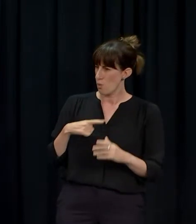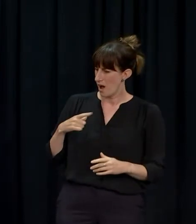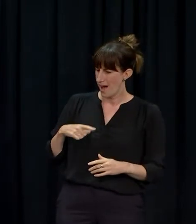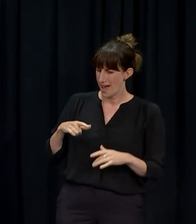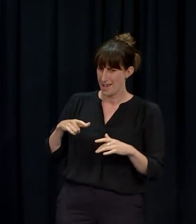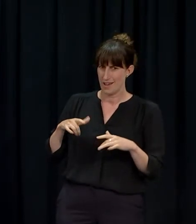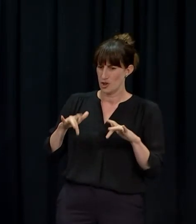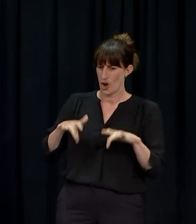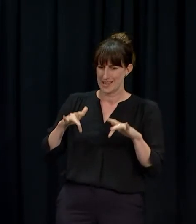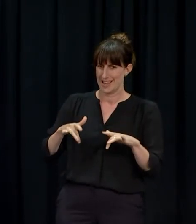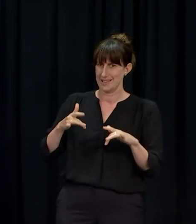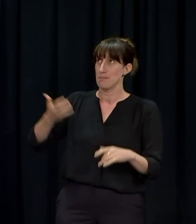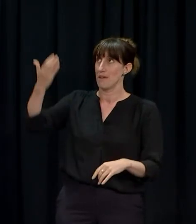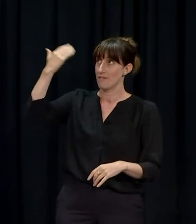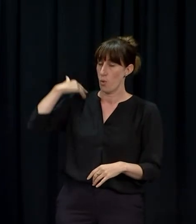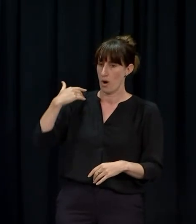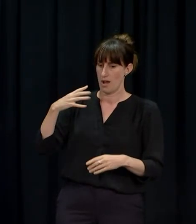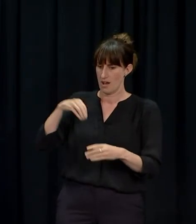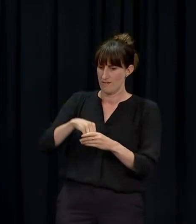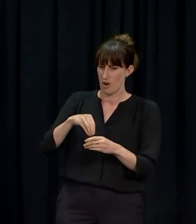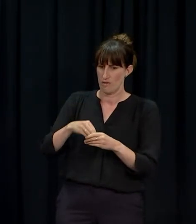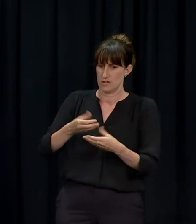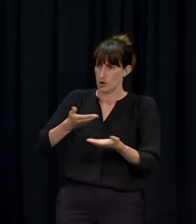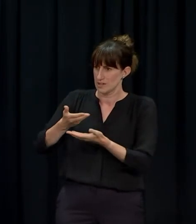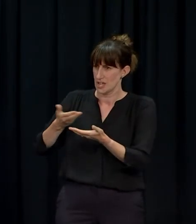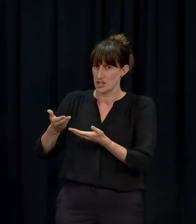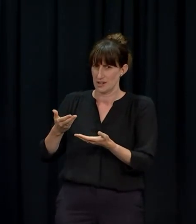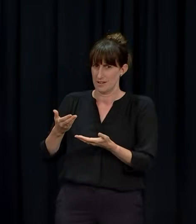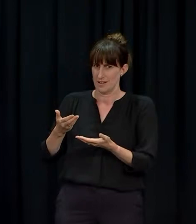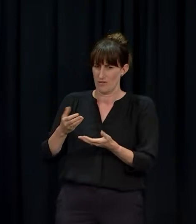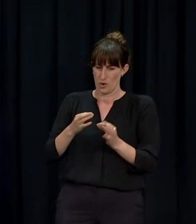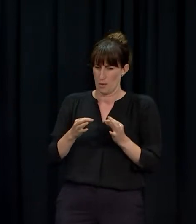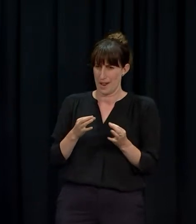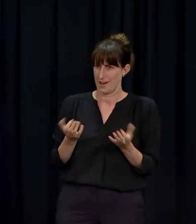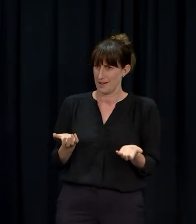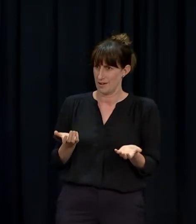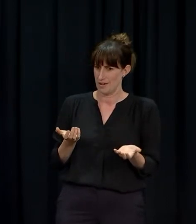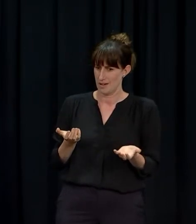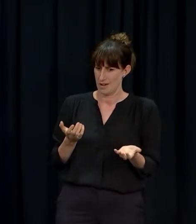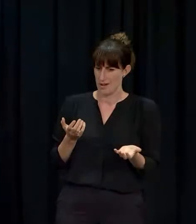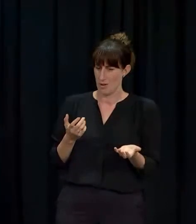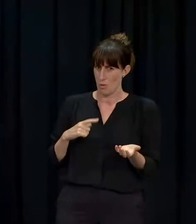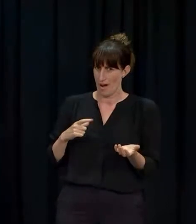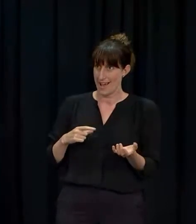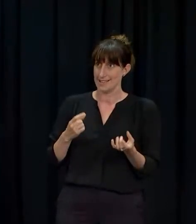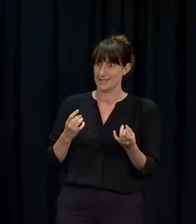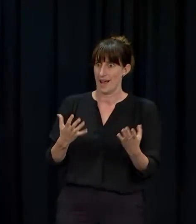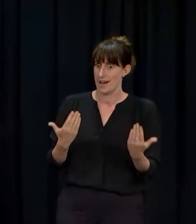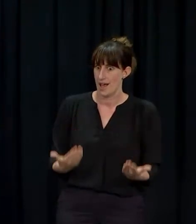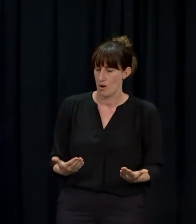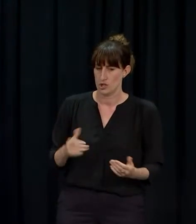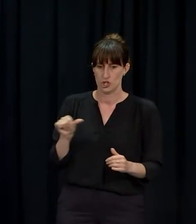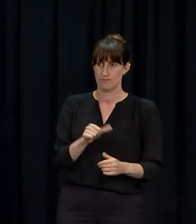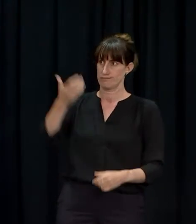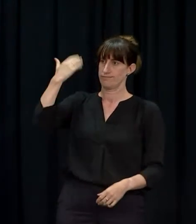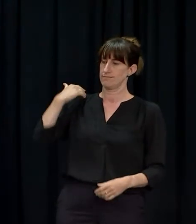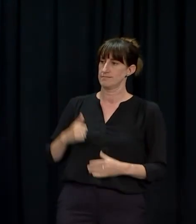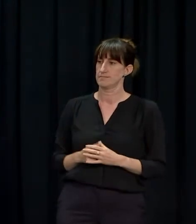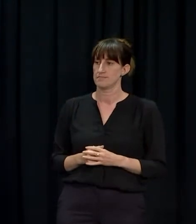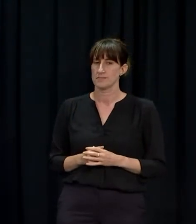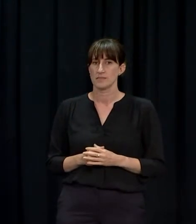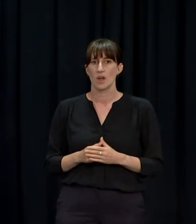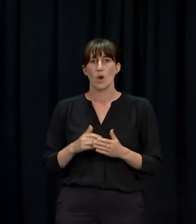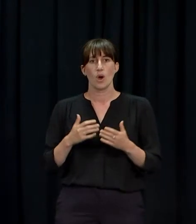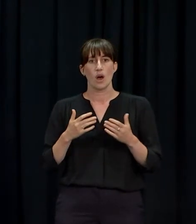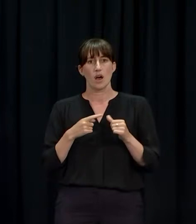wouldn't that be part of your planning now? Because the thing that we need to do is to make sure that we have clear